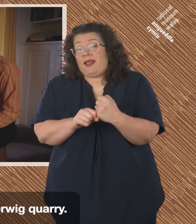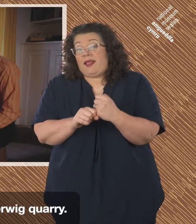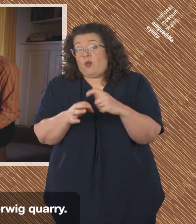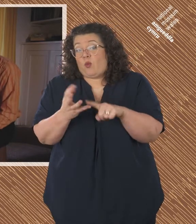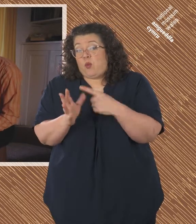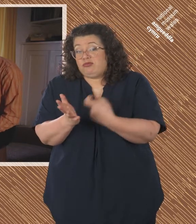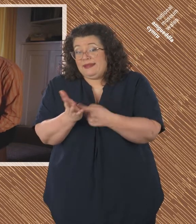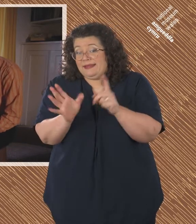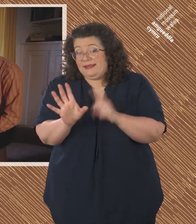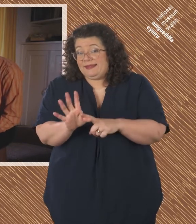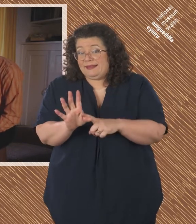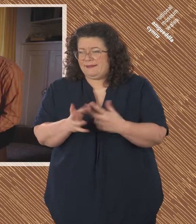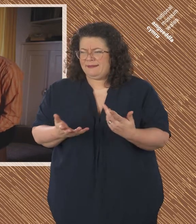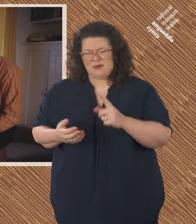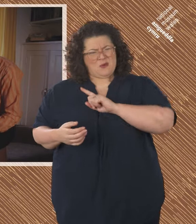Norway quarry.